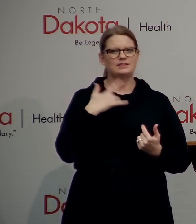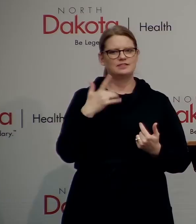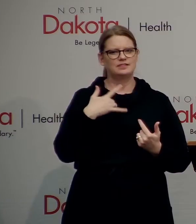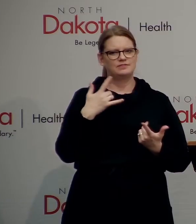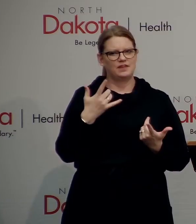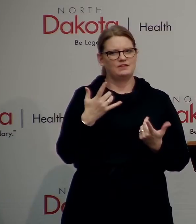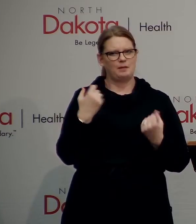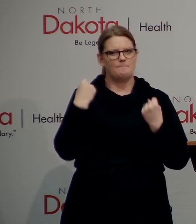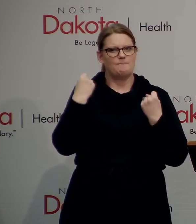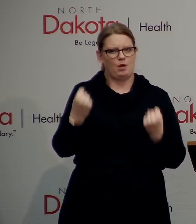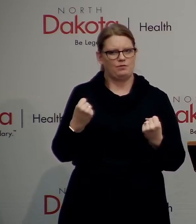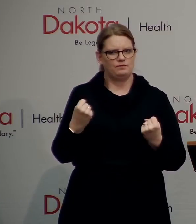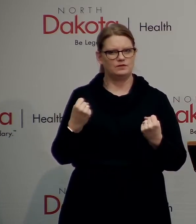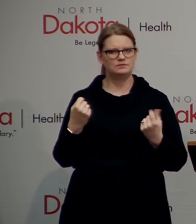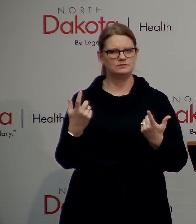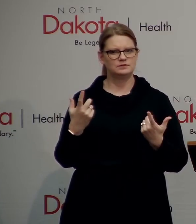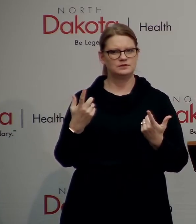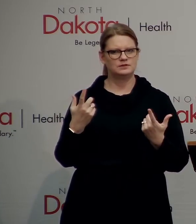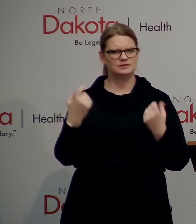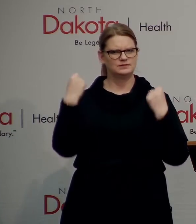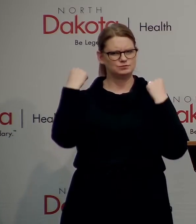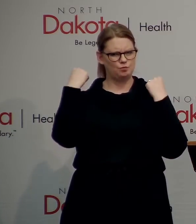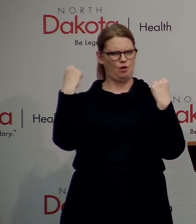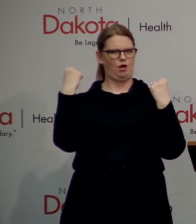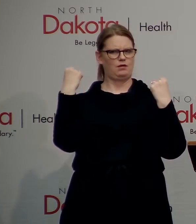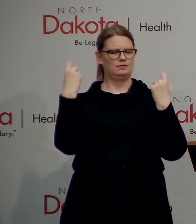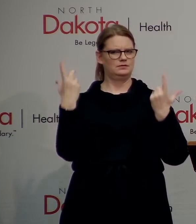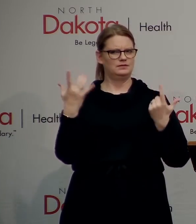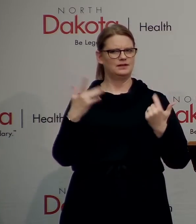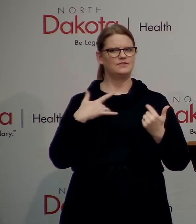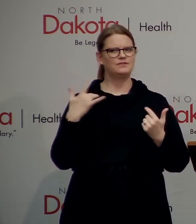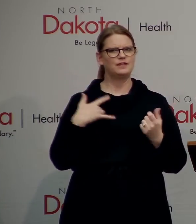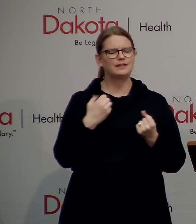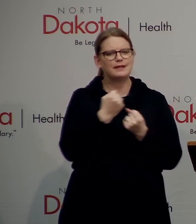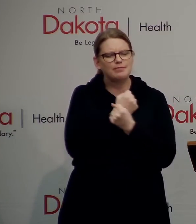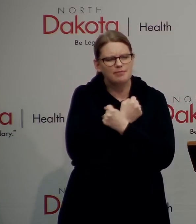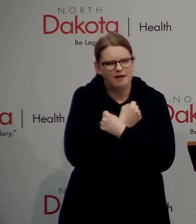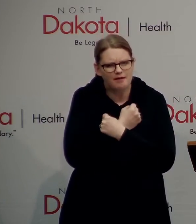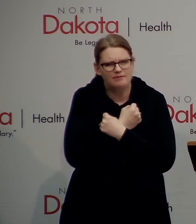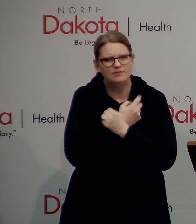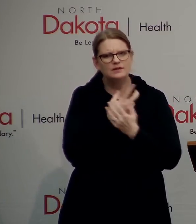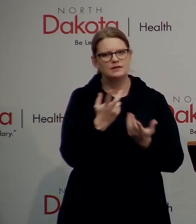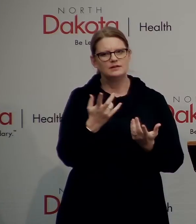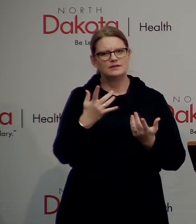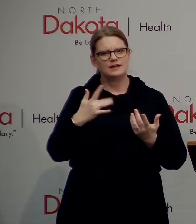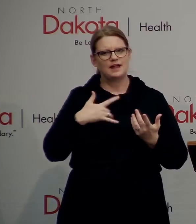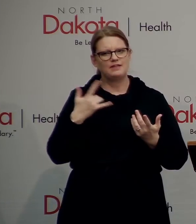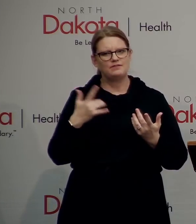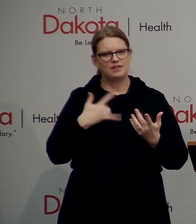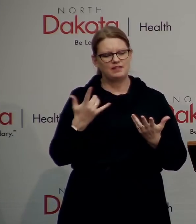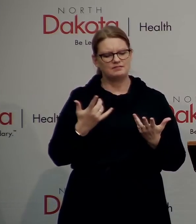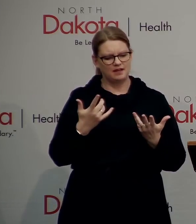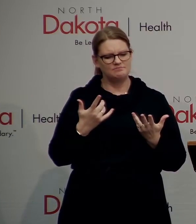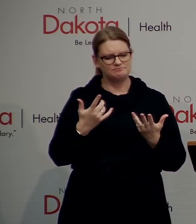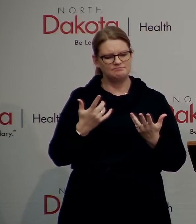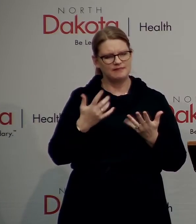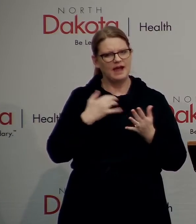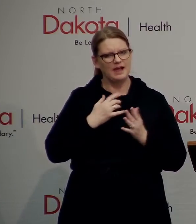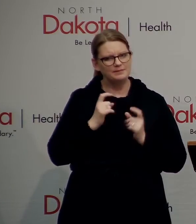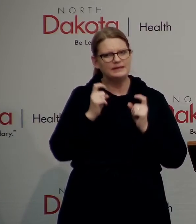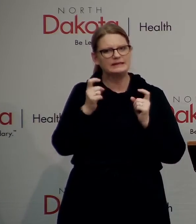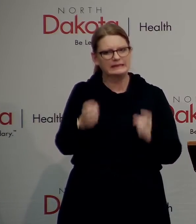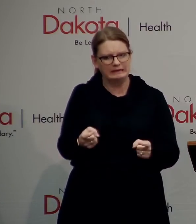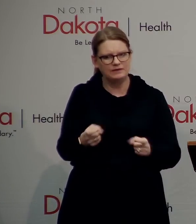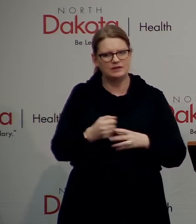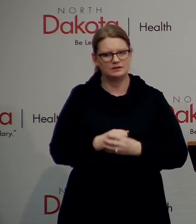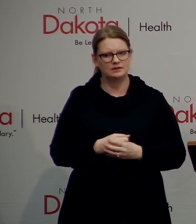powerful. I think of feeling strong. I think of feeling loving. I think of feeling selfless.